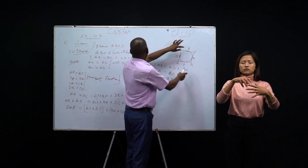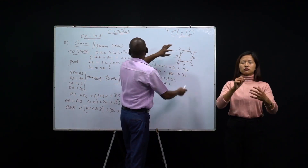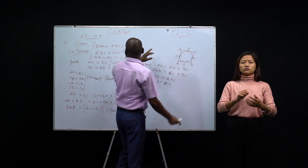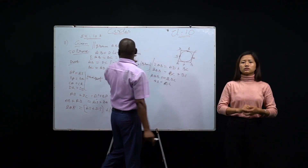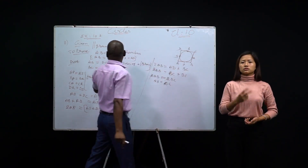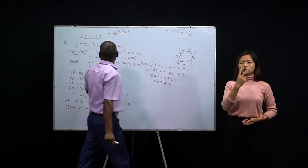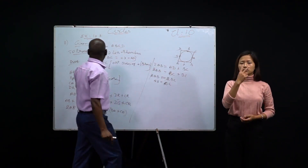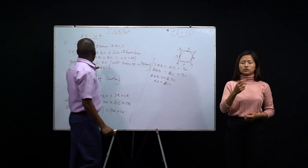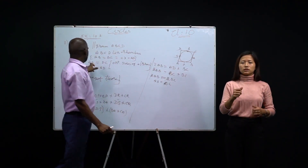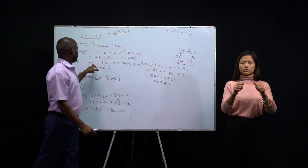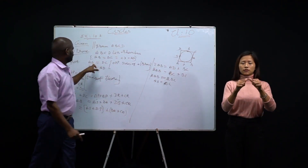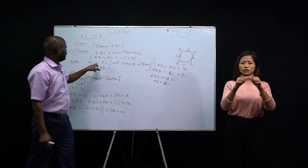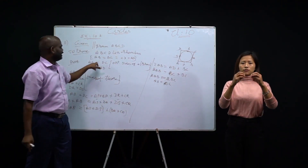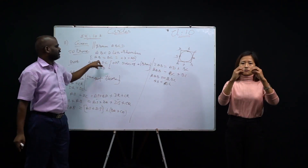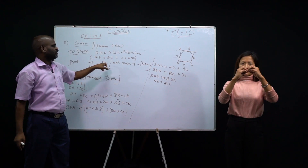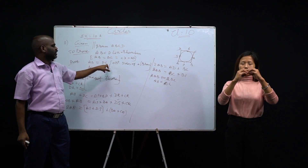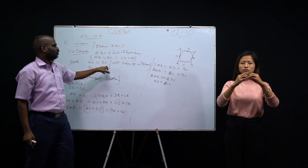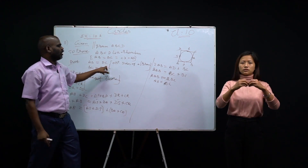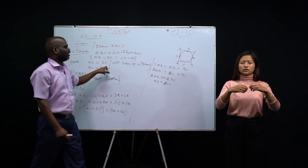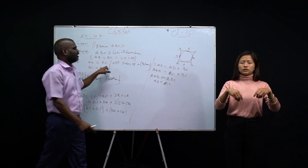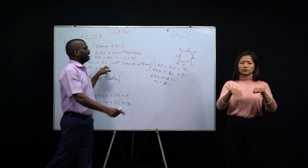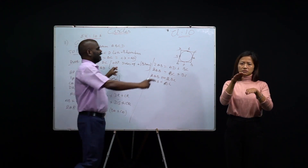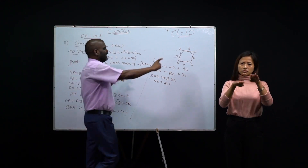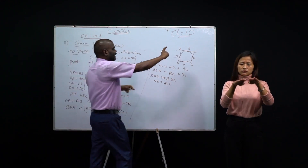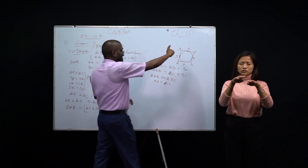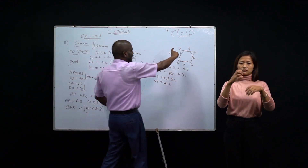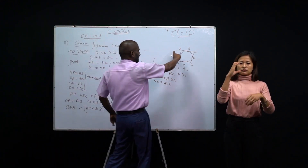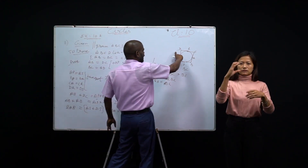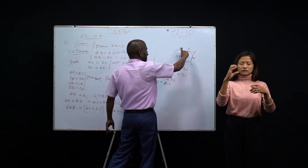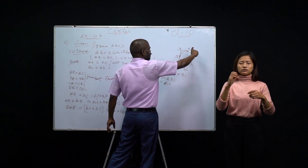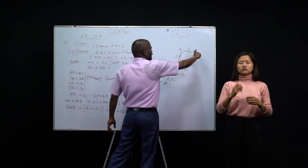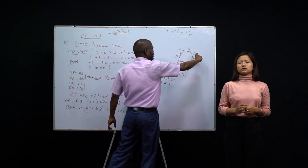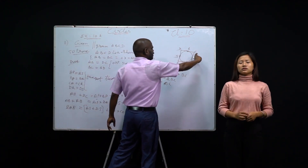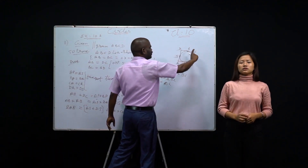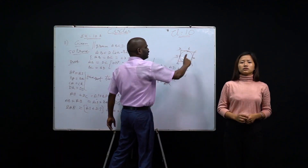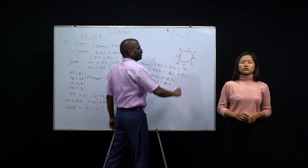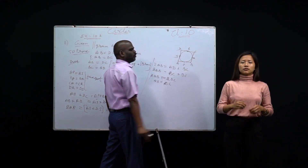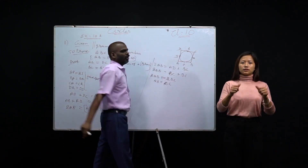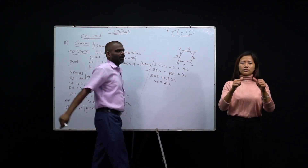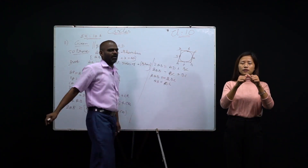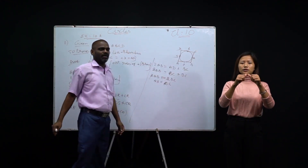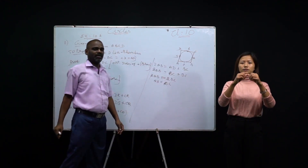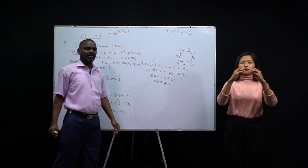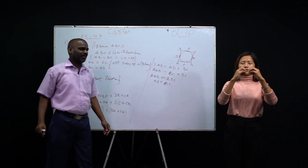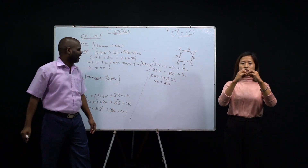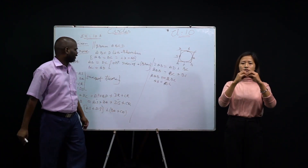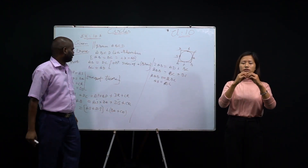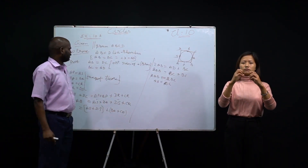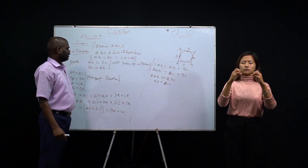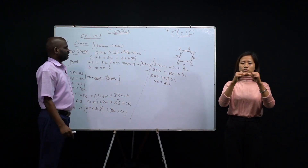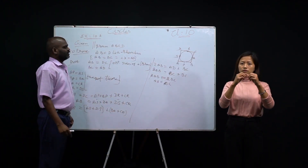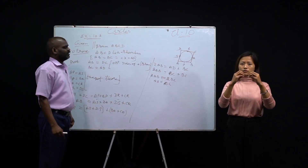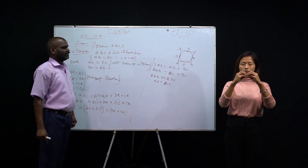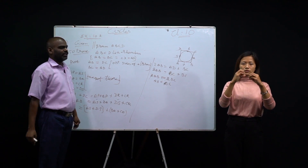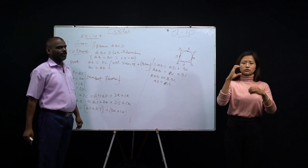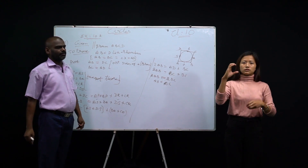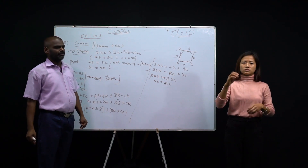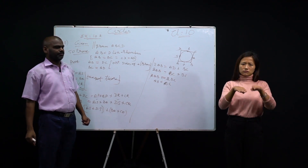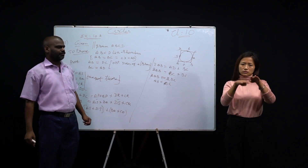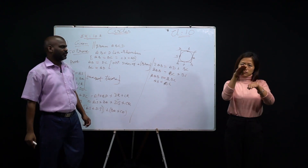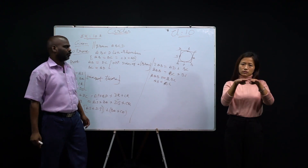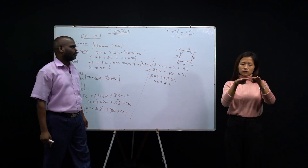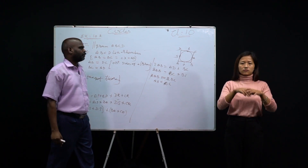equal. AB and DC is equal. AD and BC also equal. Clear? Yes